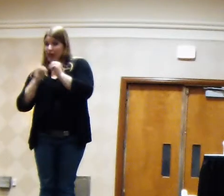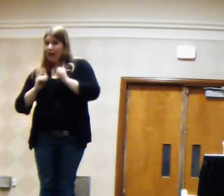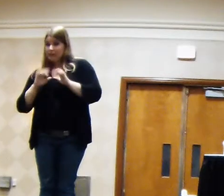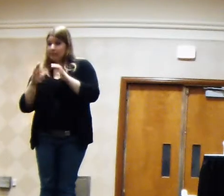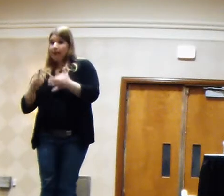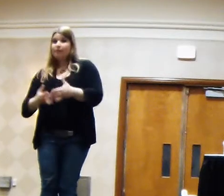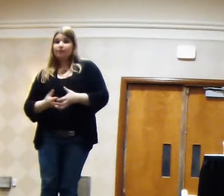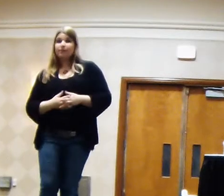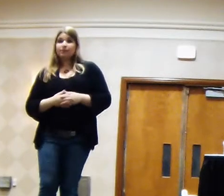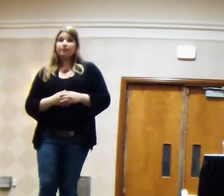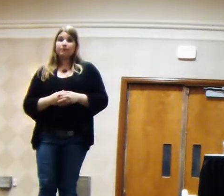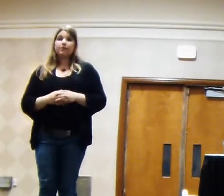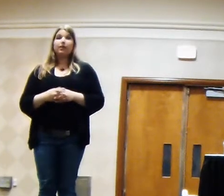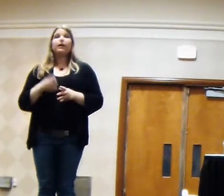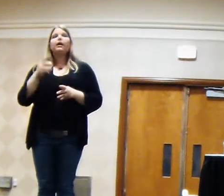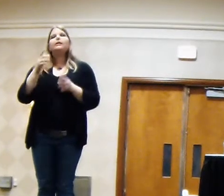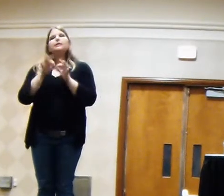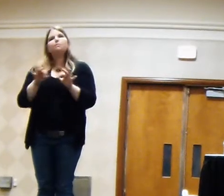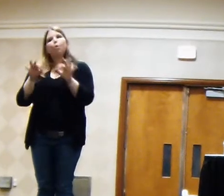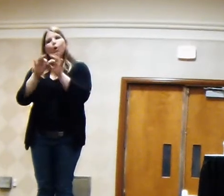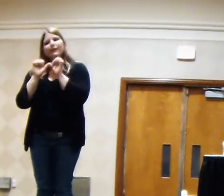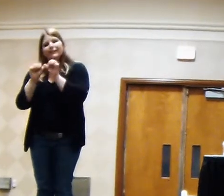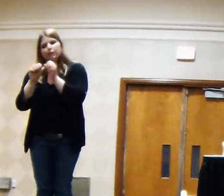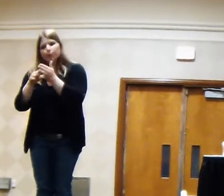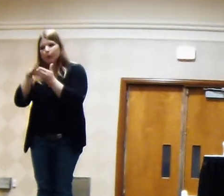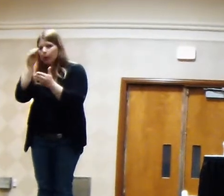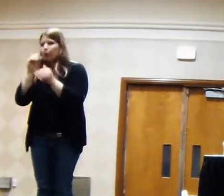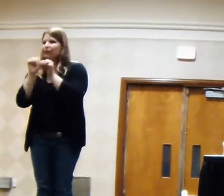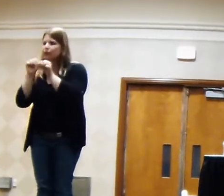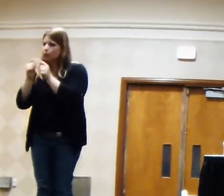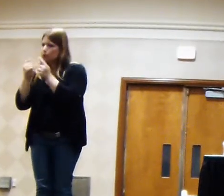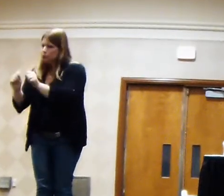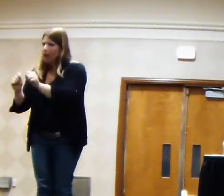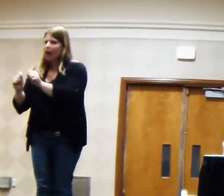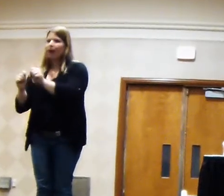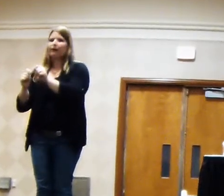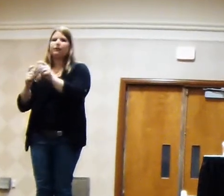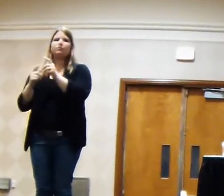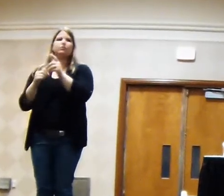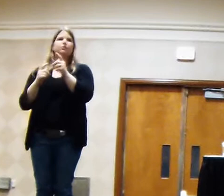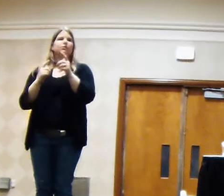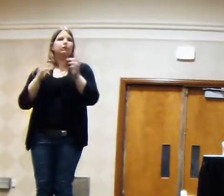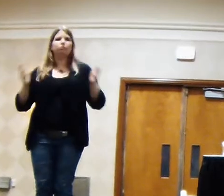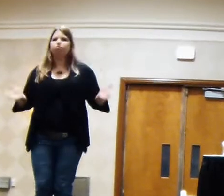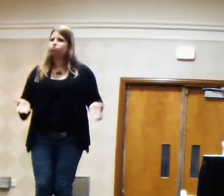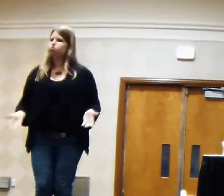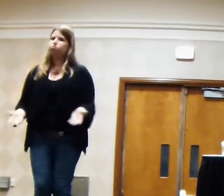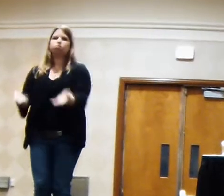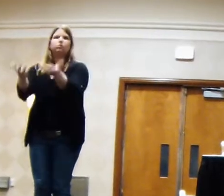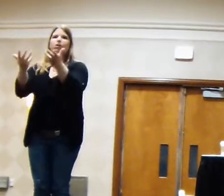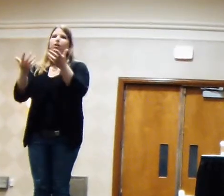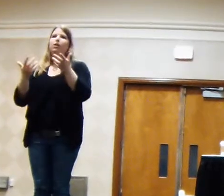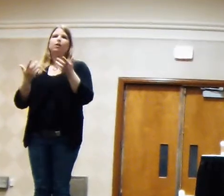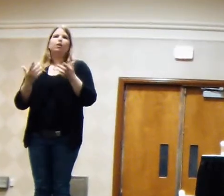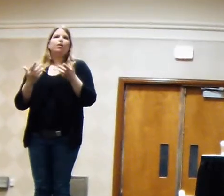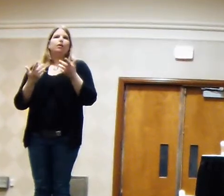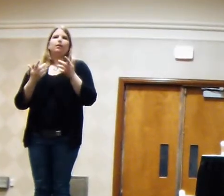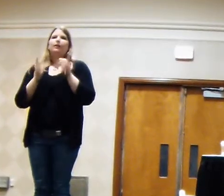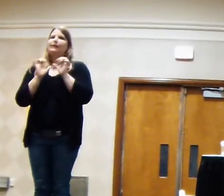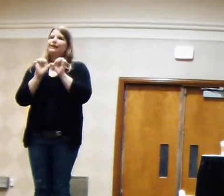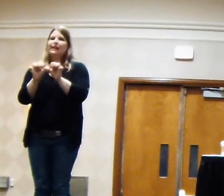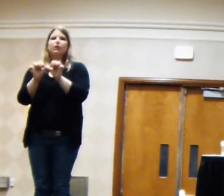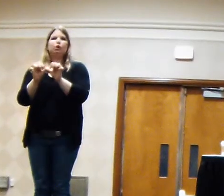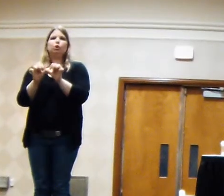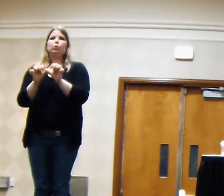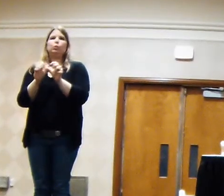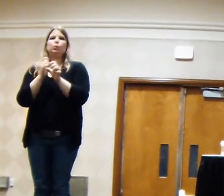class. It's good to keep learning, keep trying, keep moving, moving forward and be